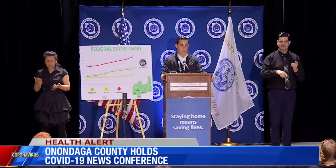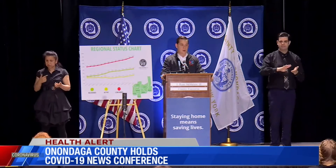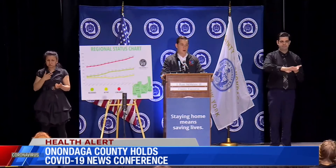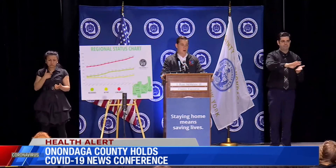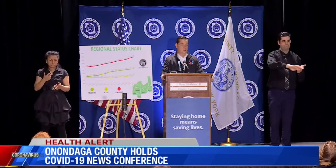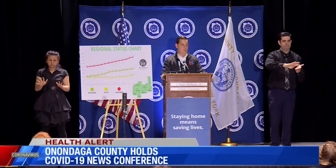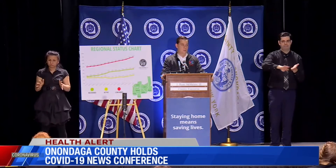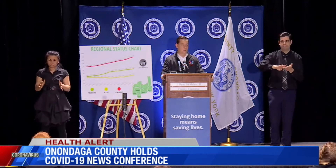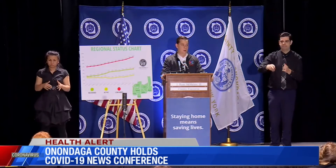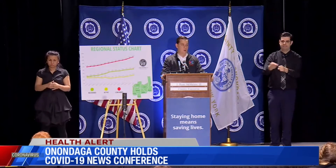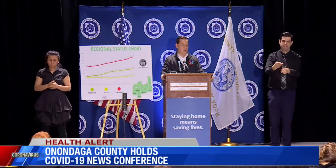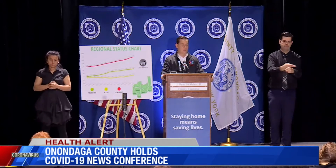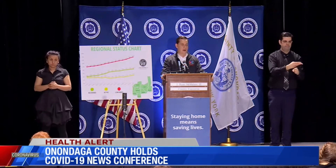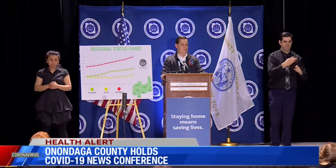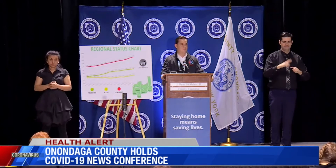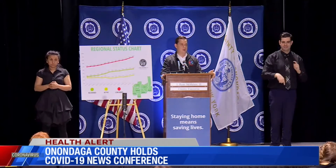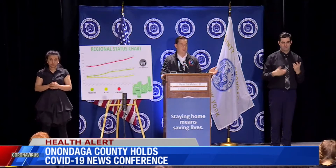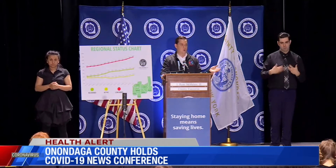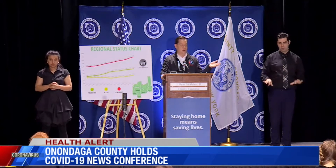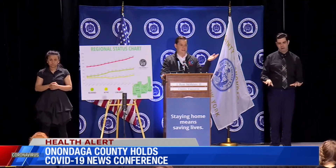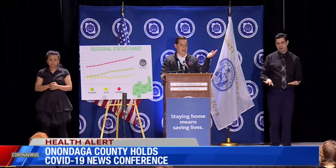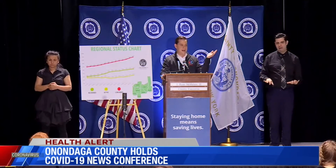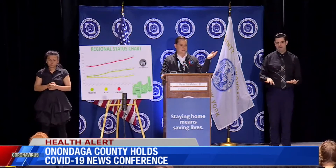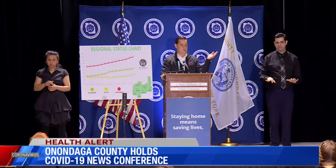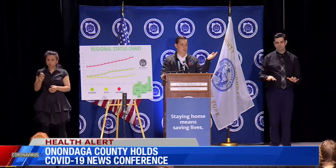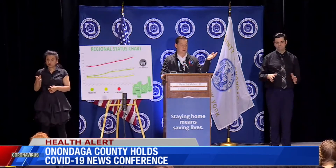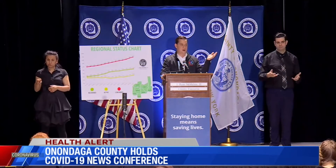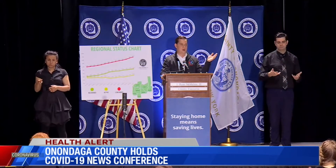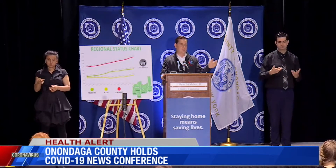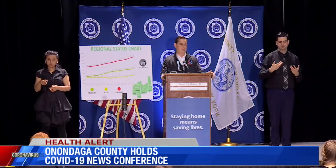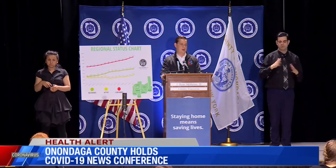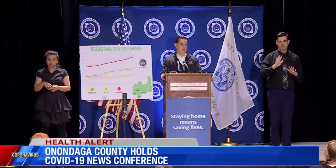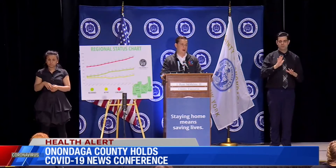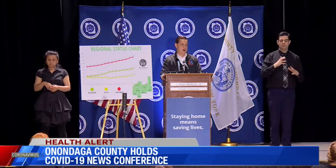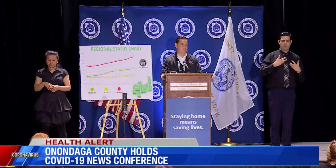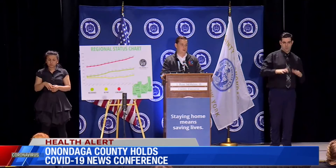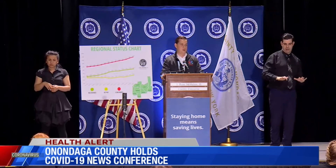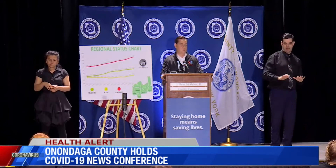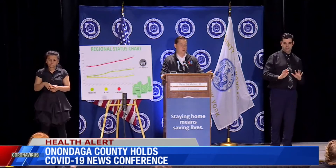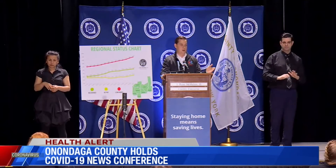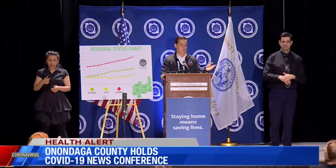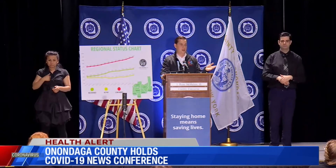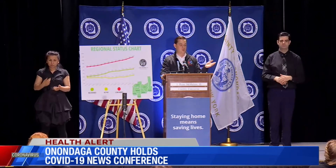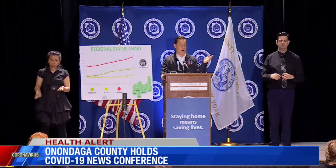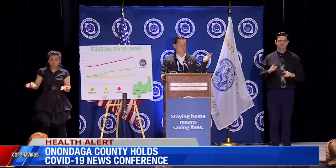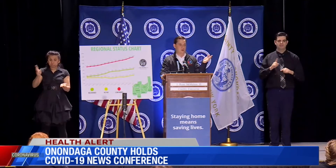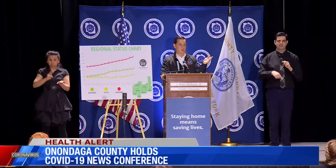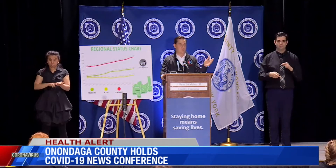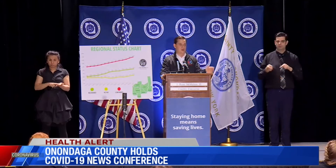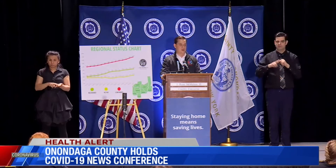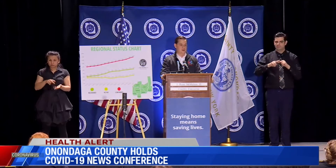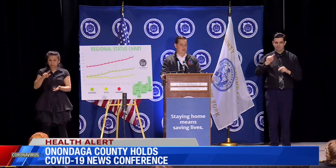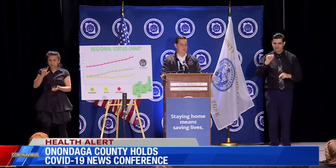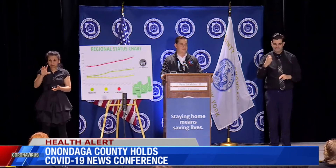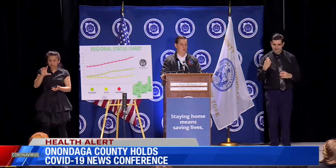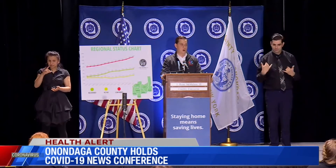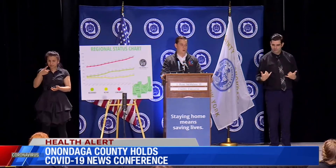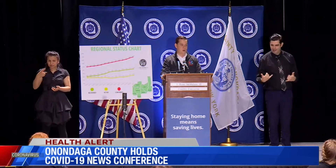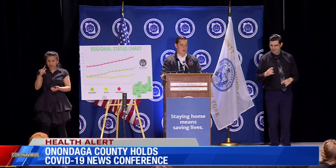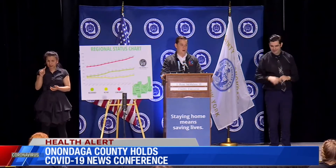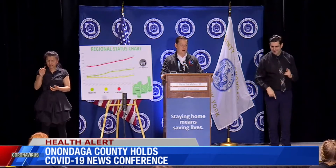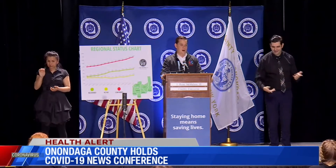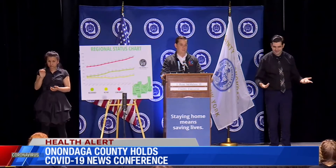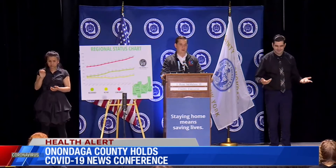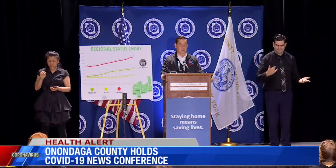resort. But we don't have the ability to raise taxes mid-year. So the ability to raise revenue is